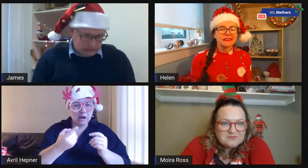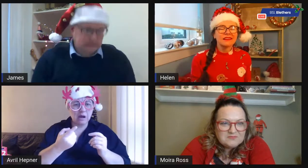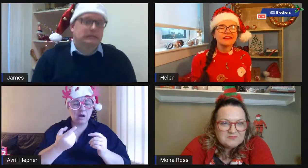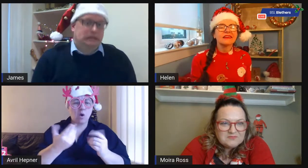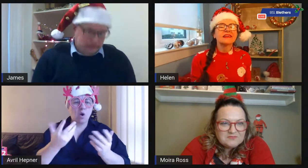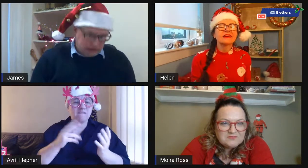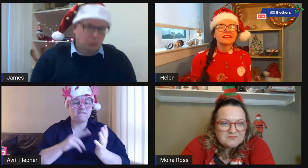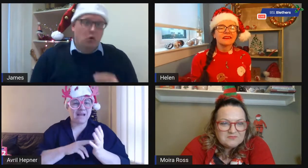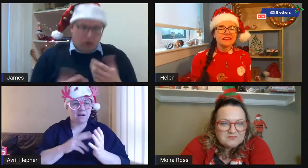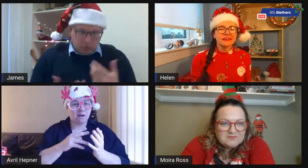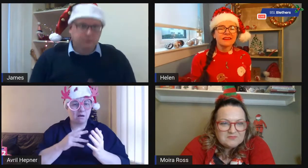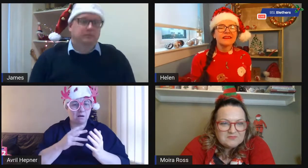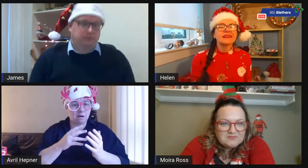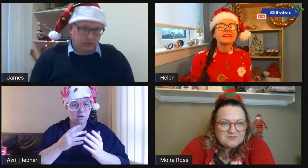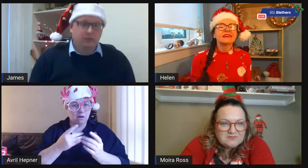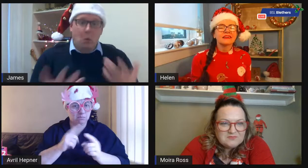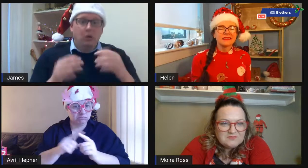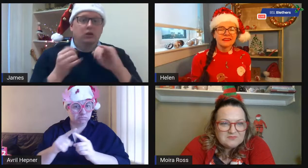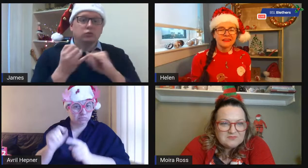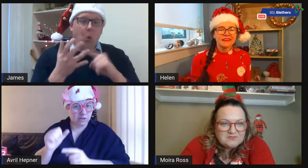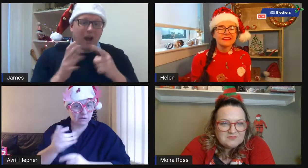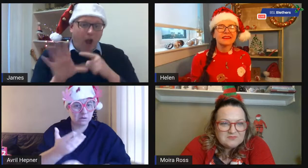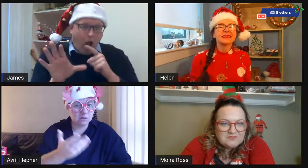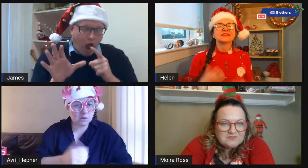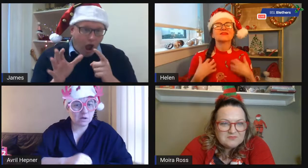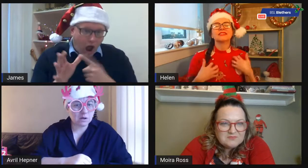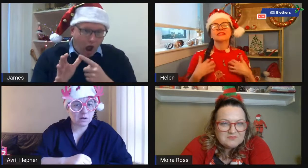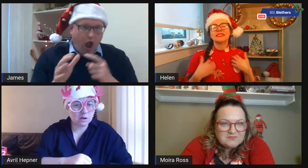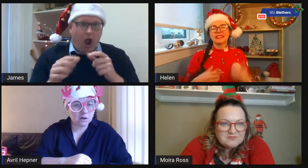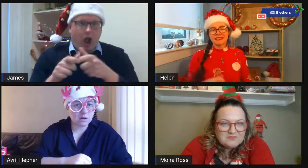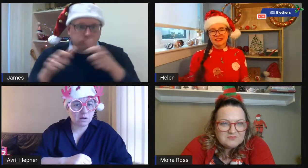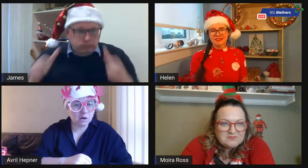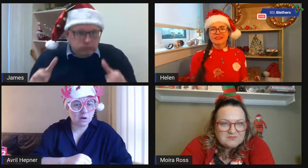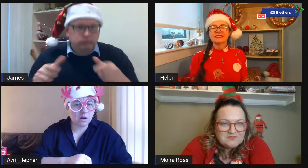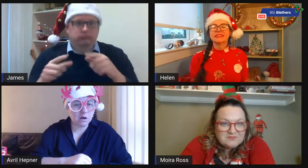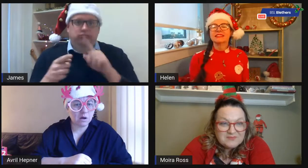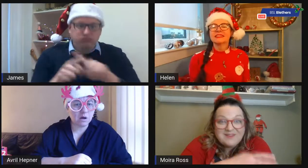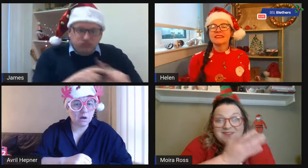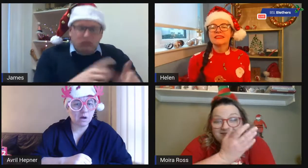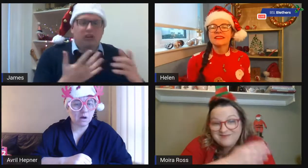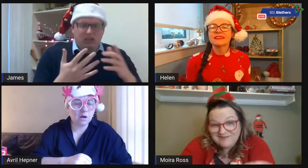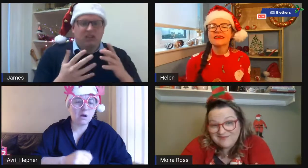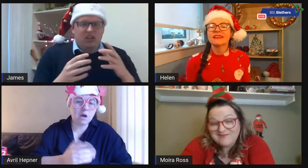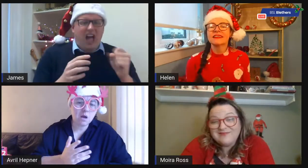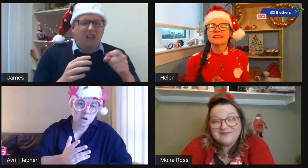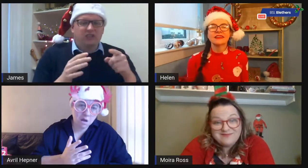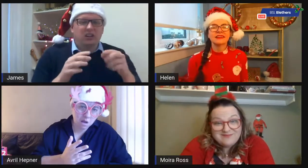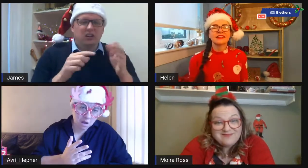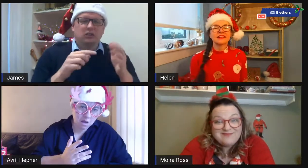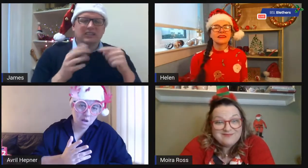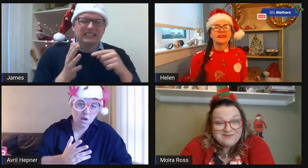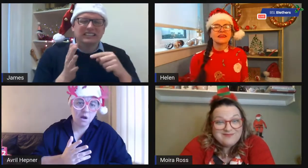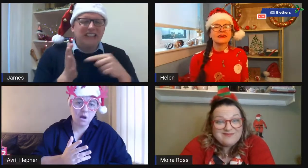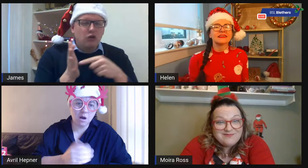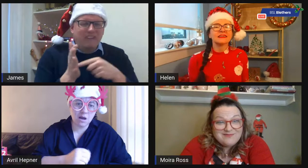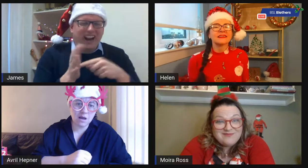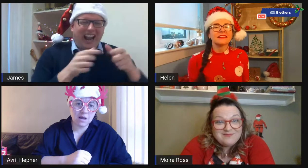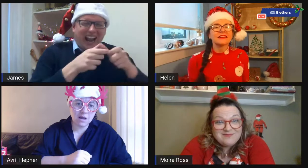corn, something made of corn, Possibly. or do you Or have plenty of soya. choices? Could be soya. There's lots of different things, tofu and